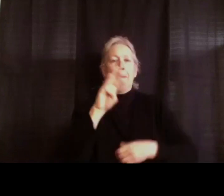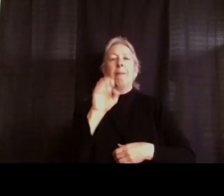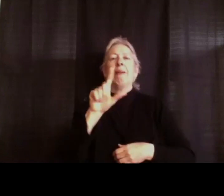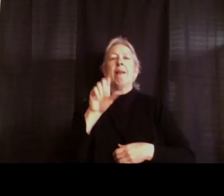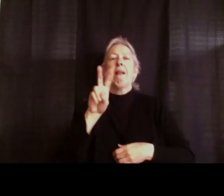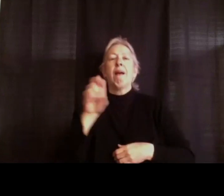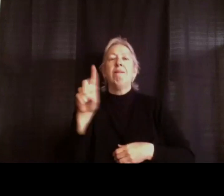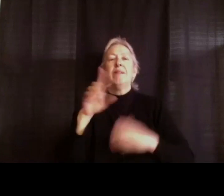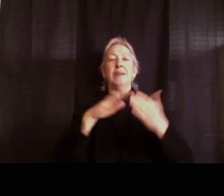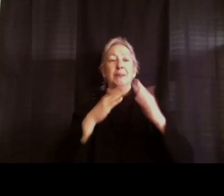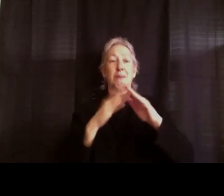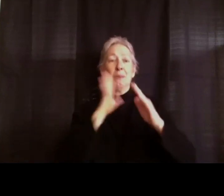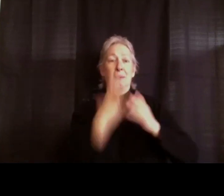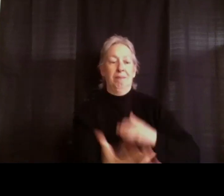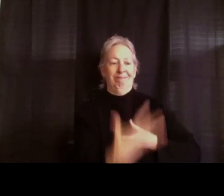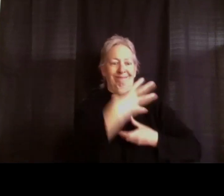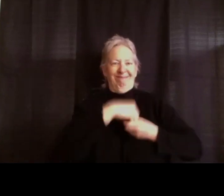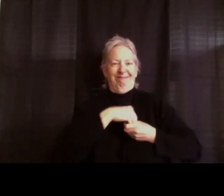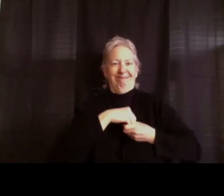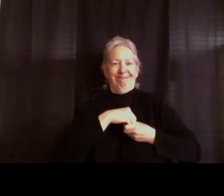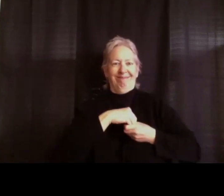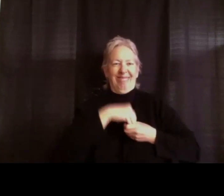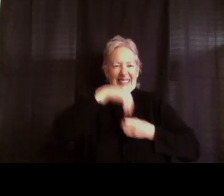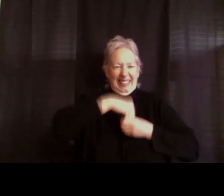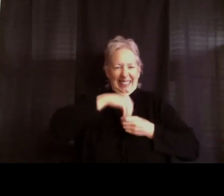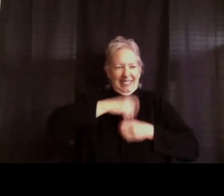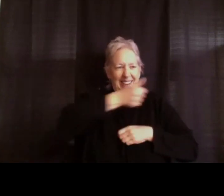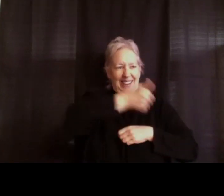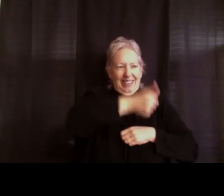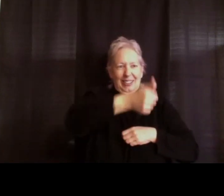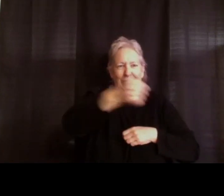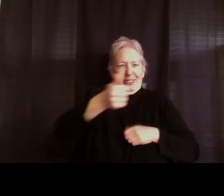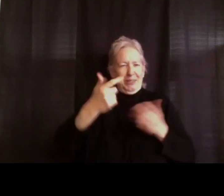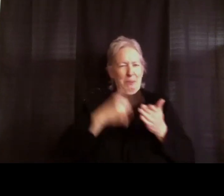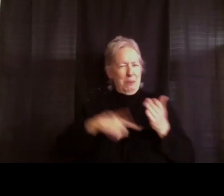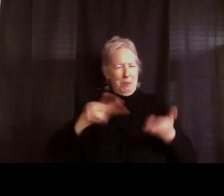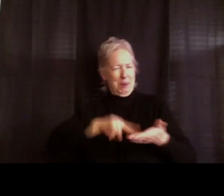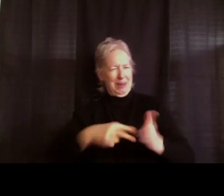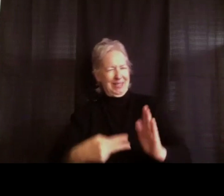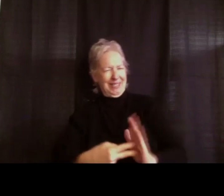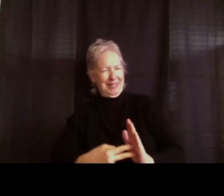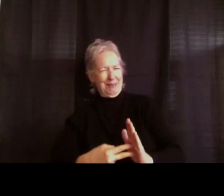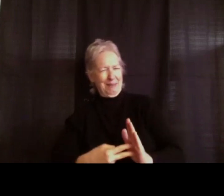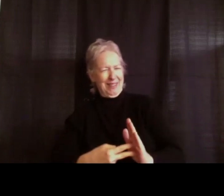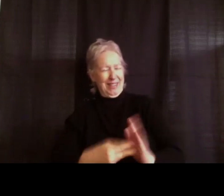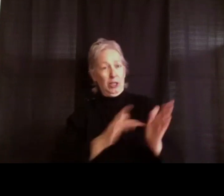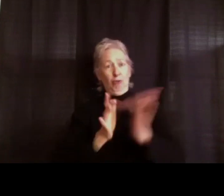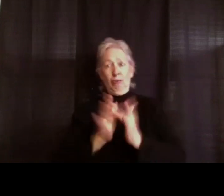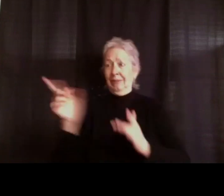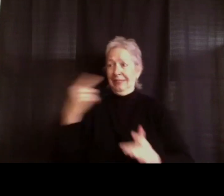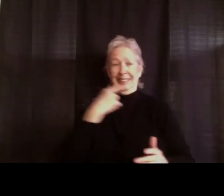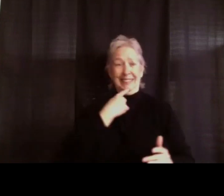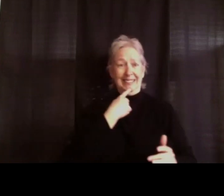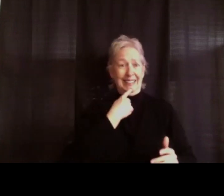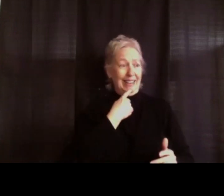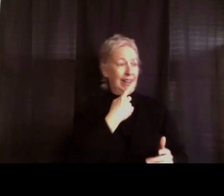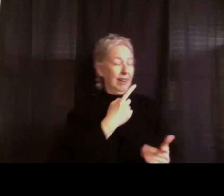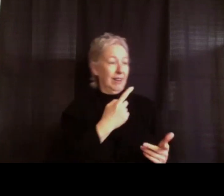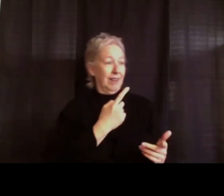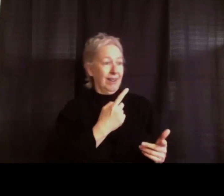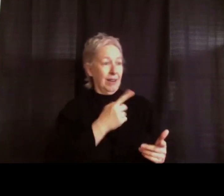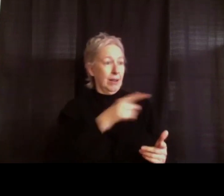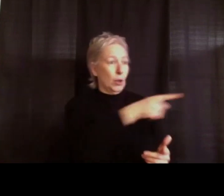Jesus. Think of that. What does it mean for Jesus to say that we, you and I, God's